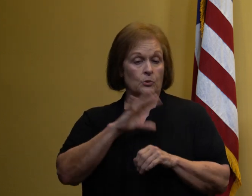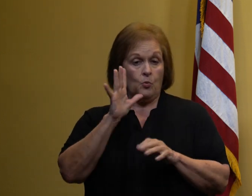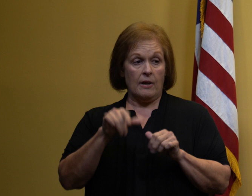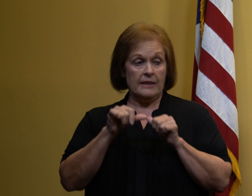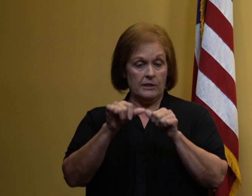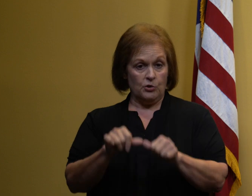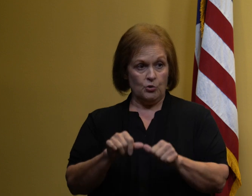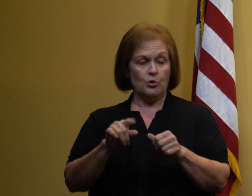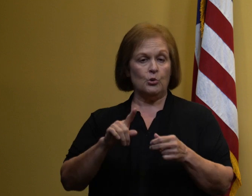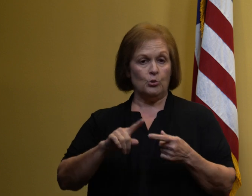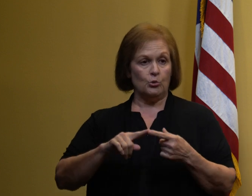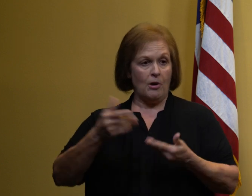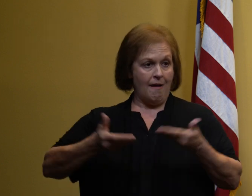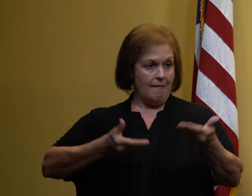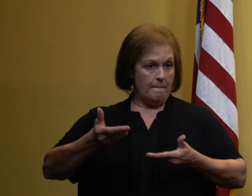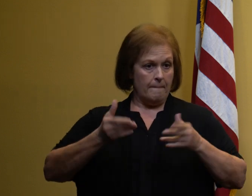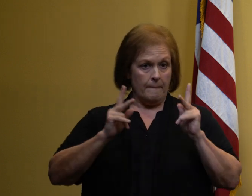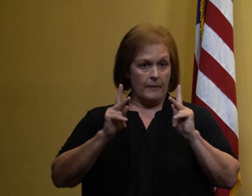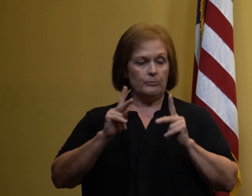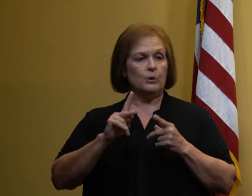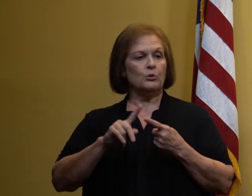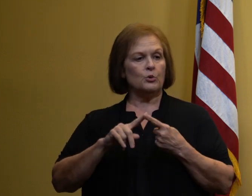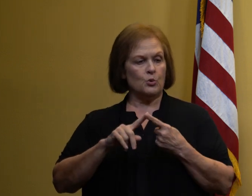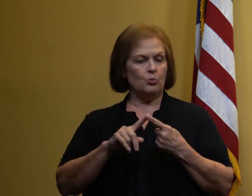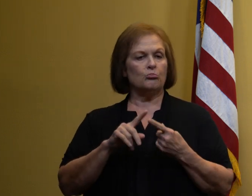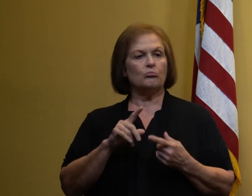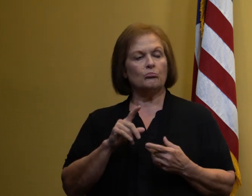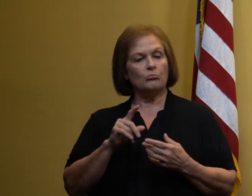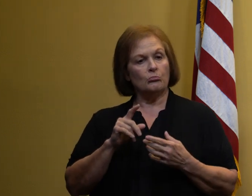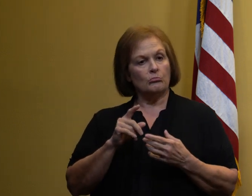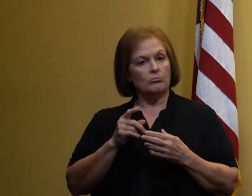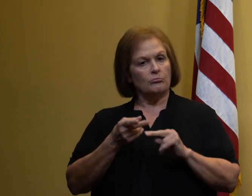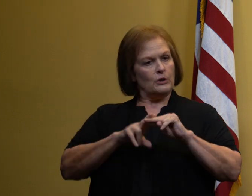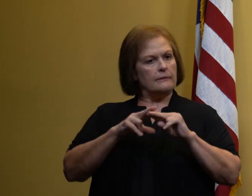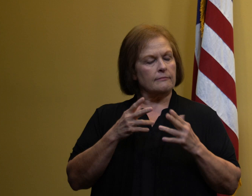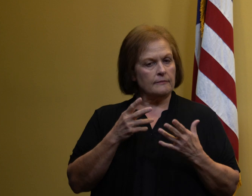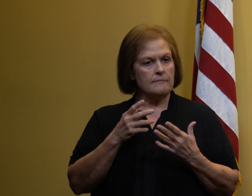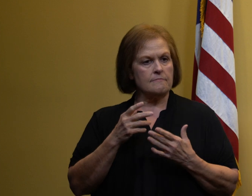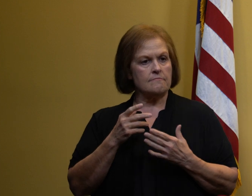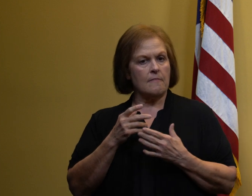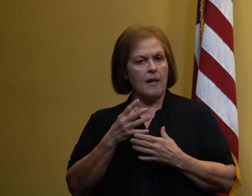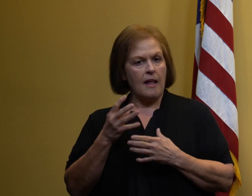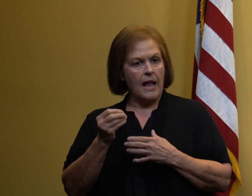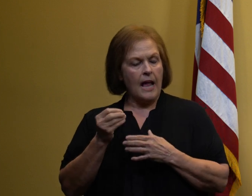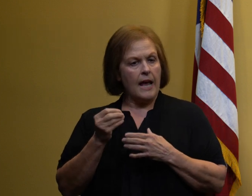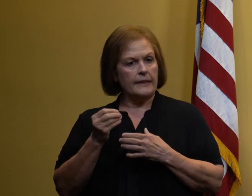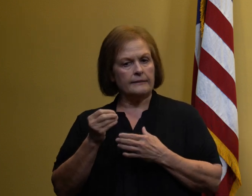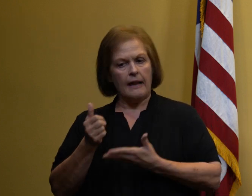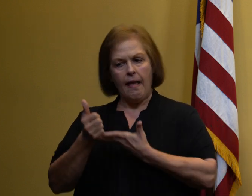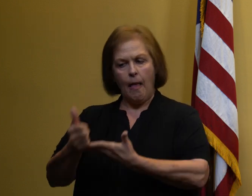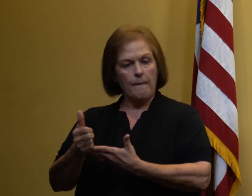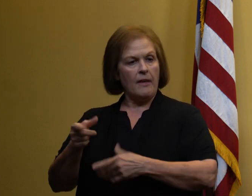continue to hire civilians to be that force multiplier and just freeing up our officers